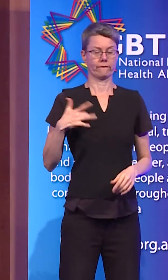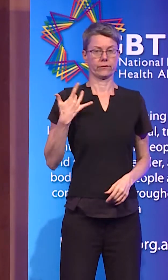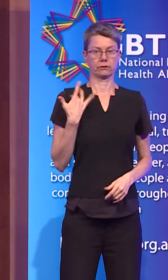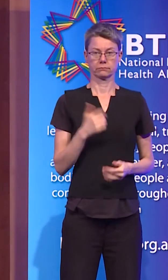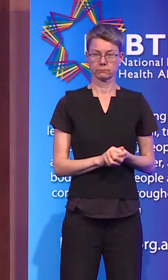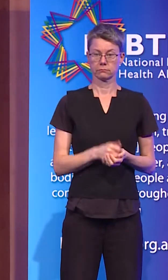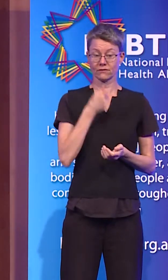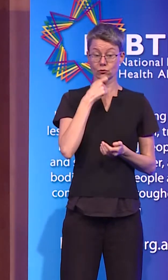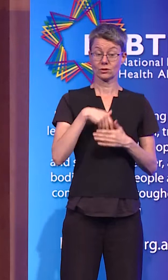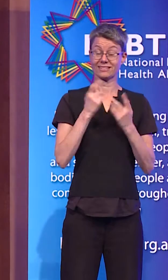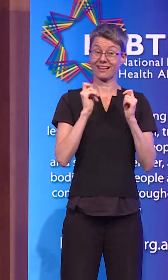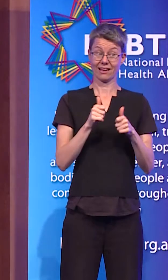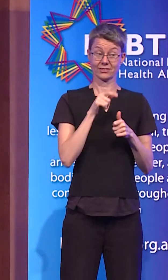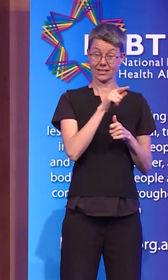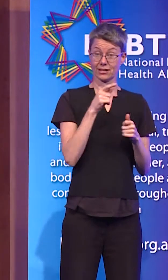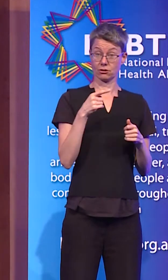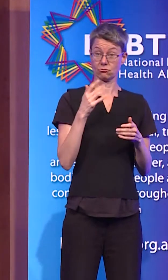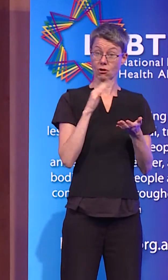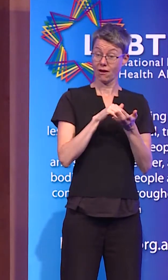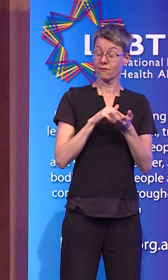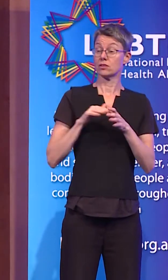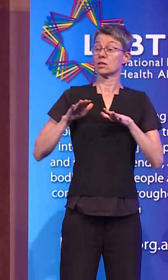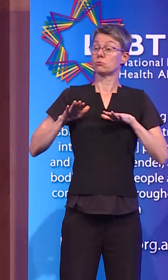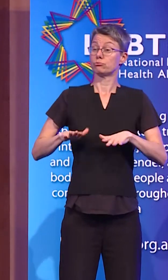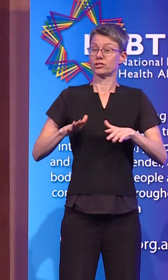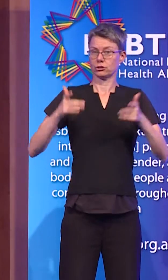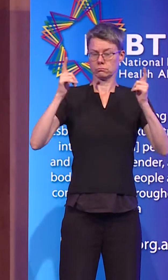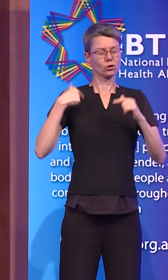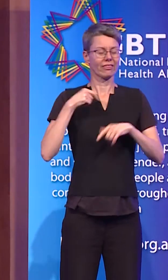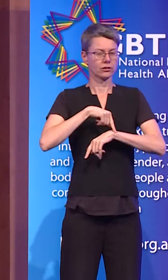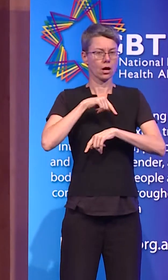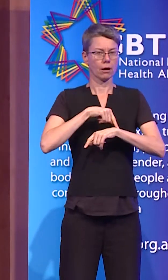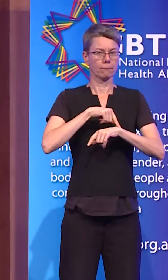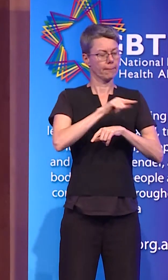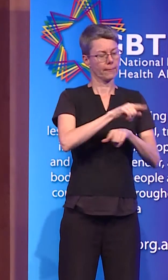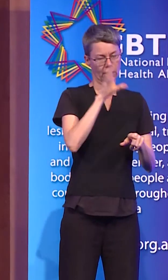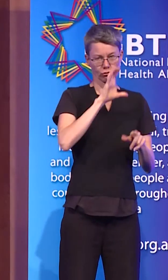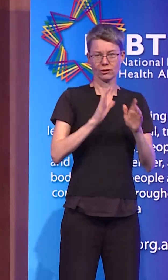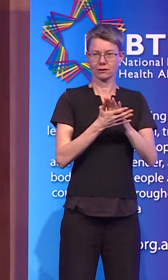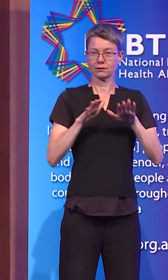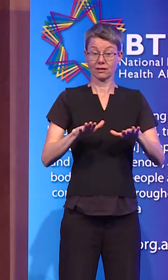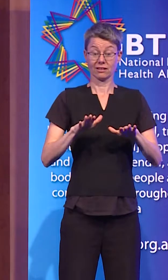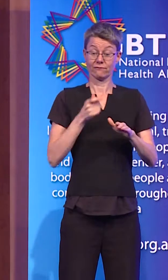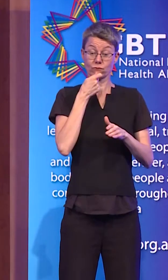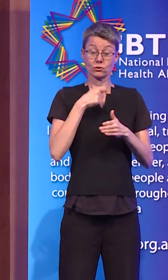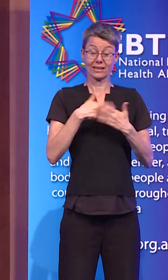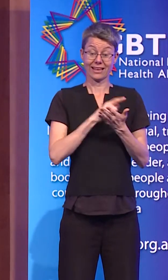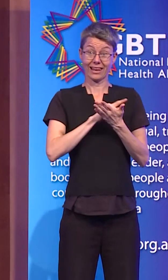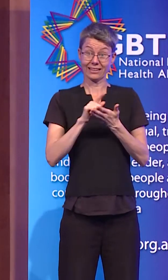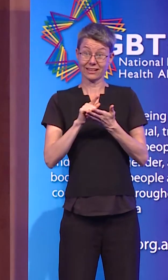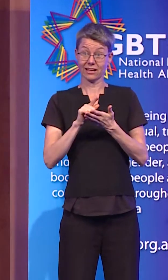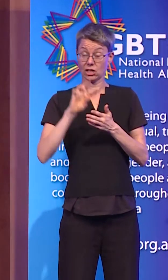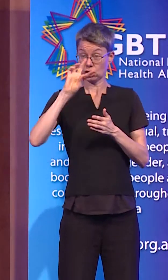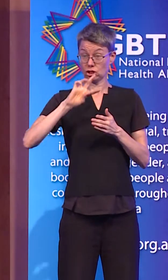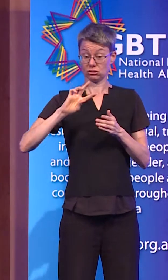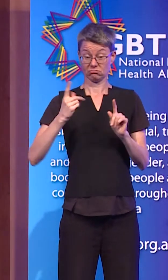days after he arrived, the British colonial authorities, because it was under British control at that time, changed policy and started actually turning